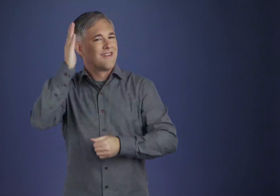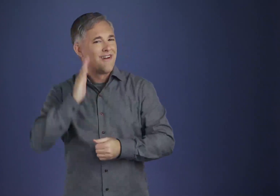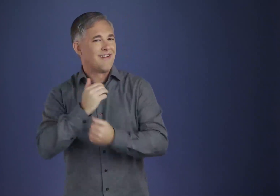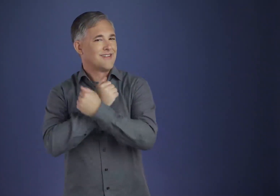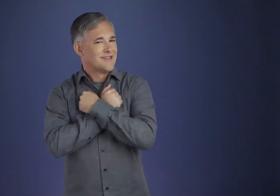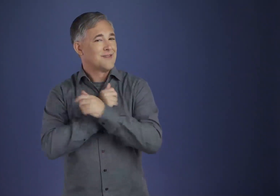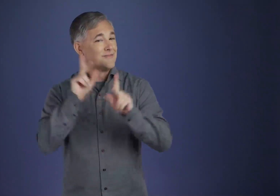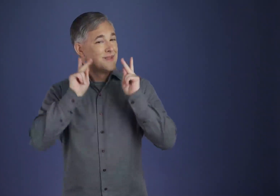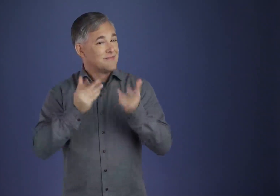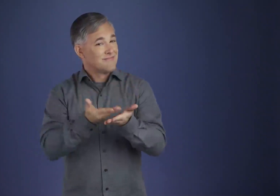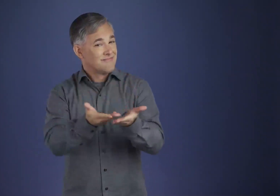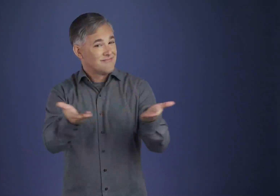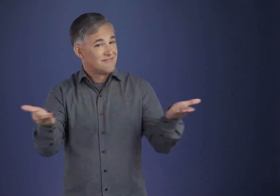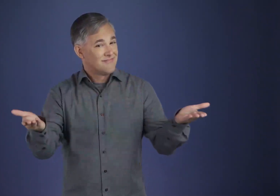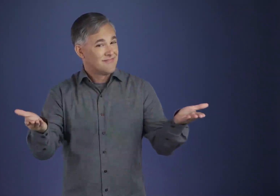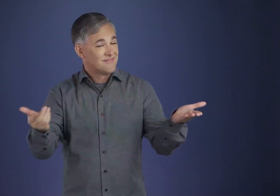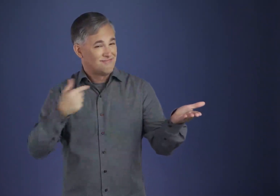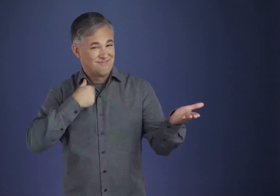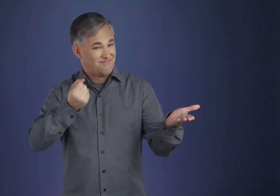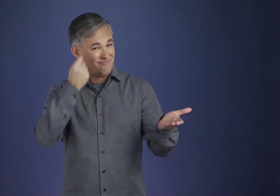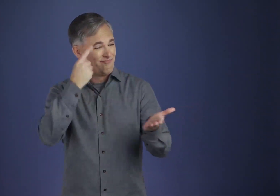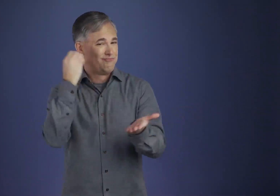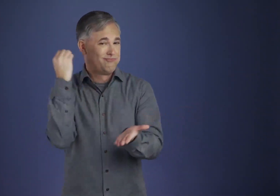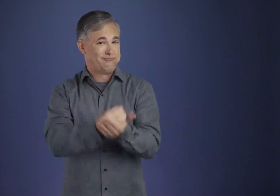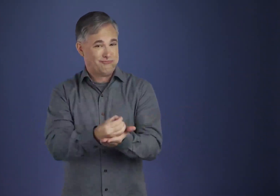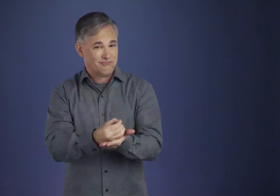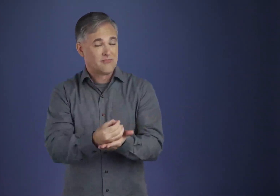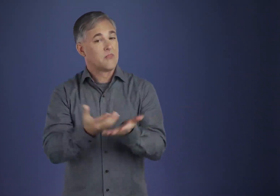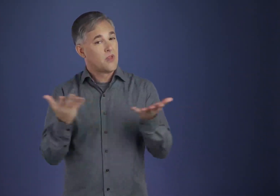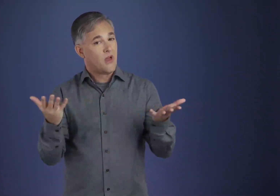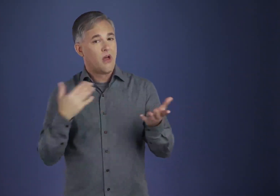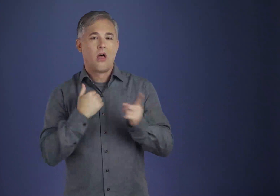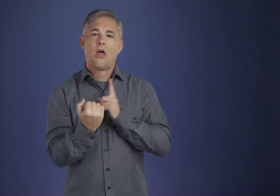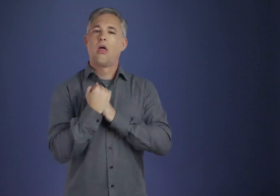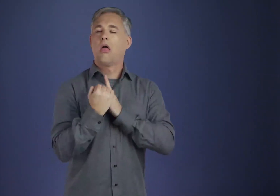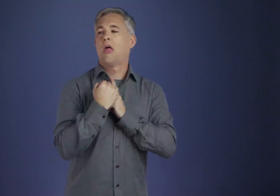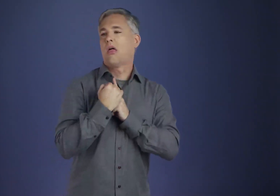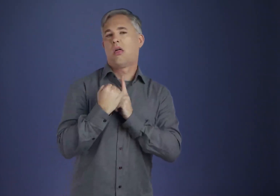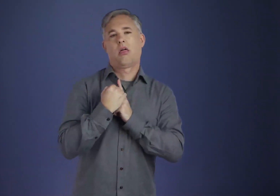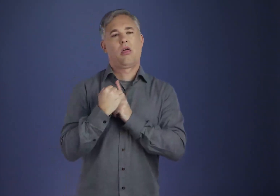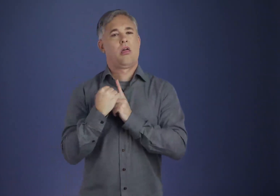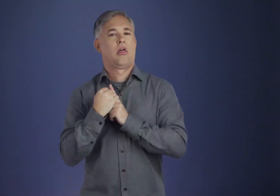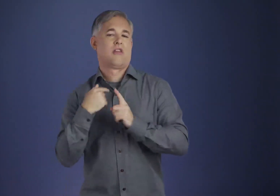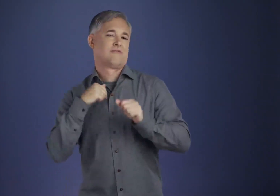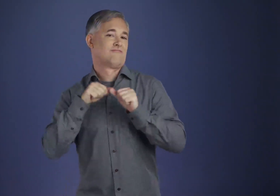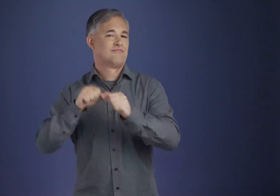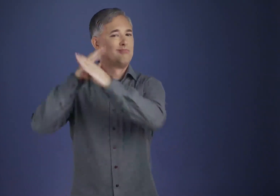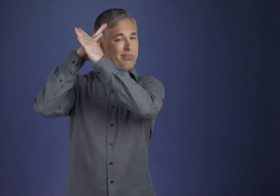Therefore we remained self-deceived, and so incapable of receiving enough grace to restore us to